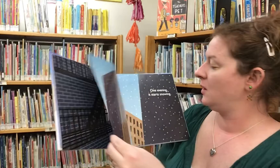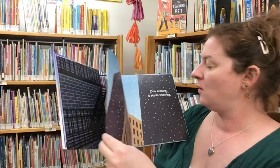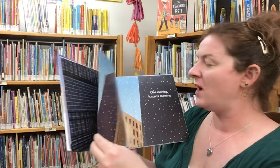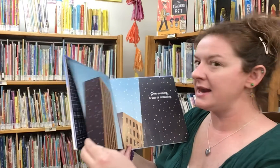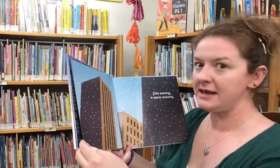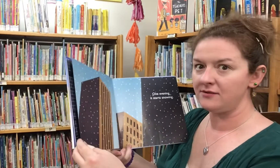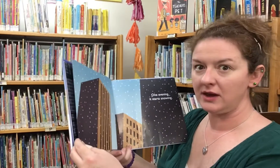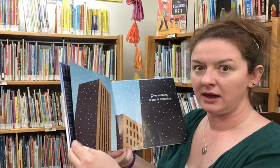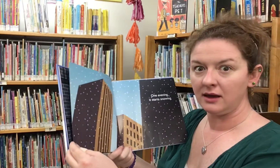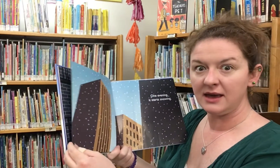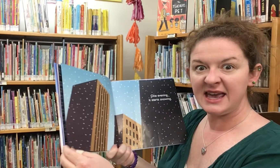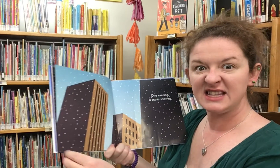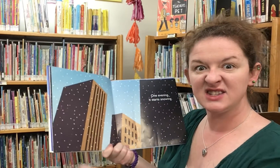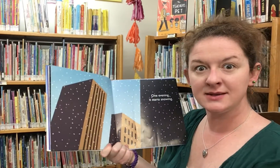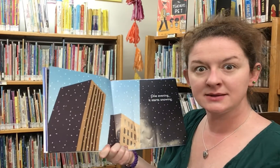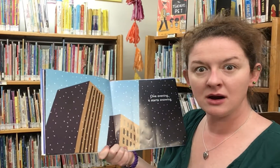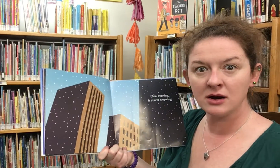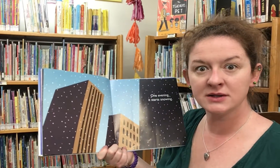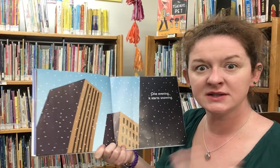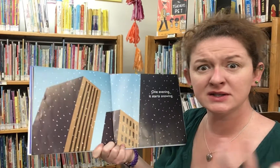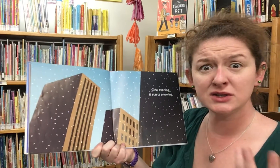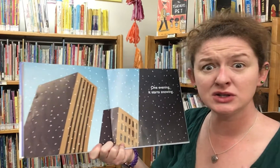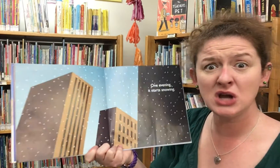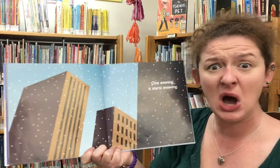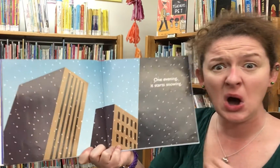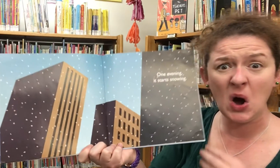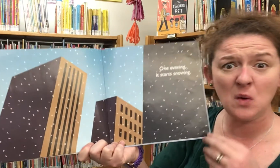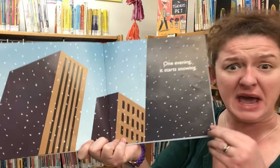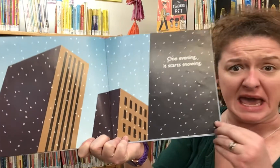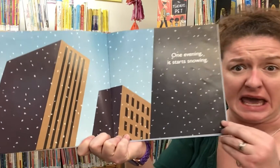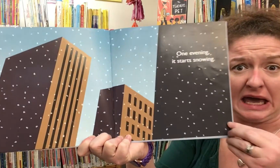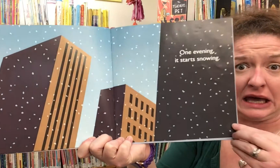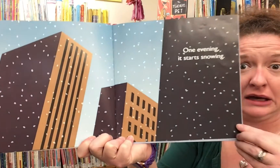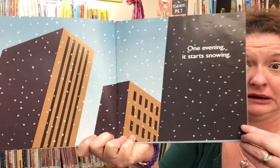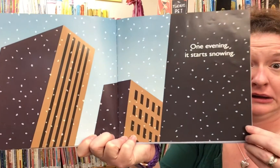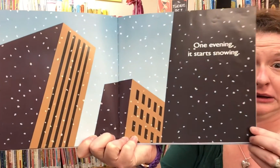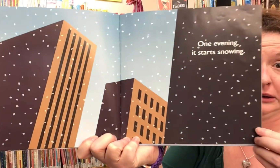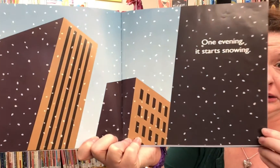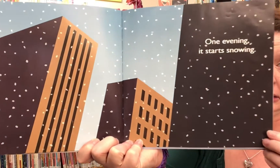One evening, it starts snowing.